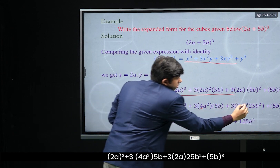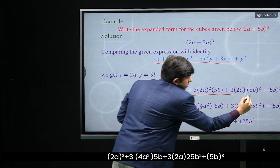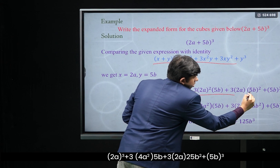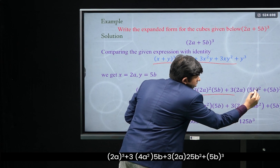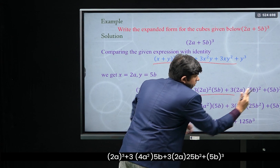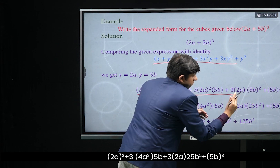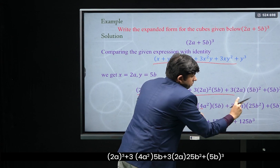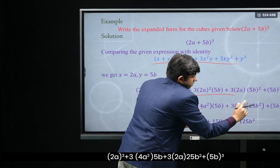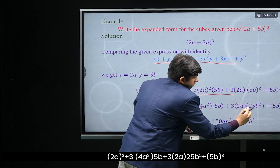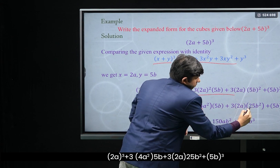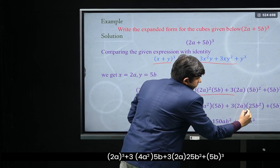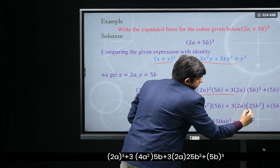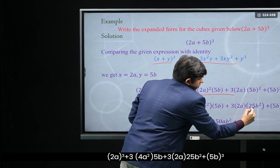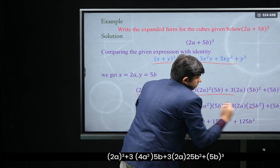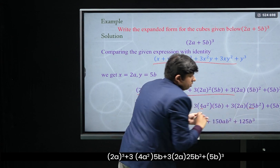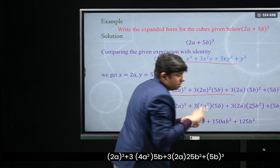square plus 5b whole cube.